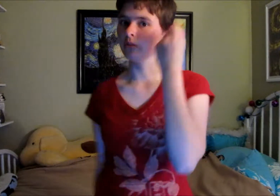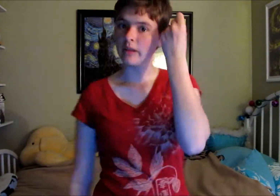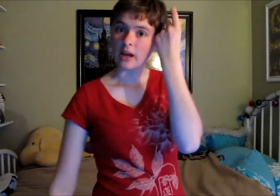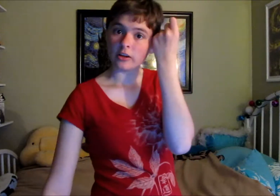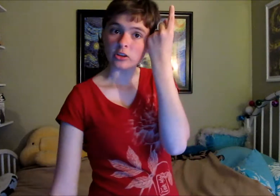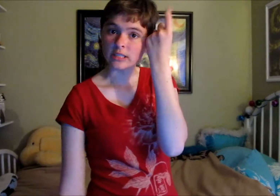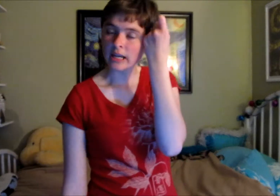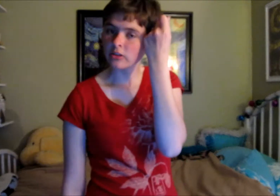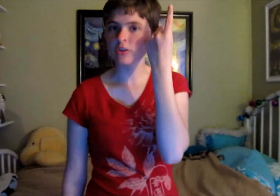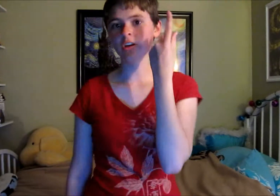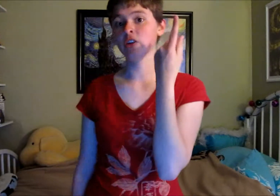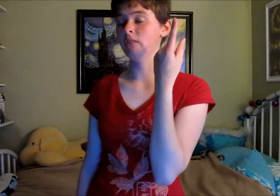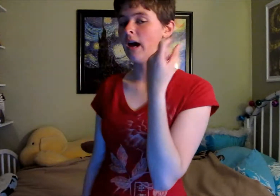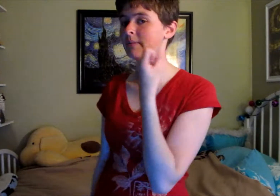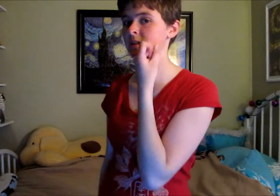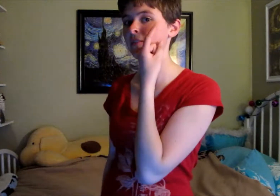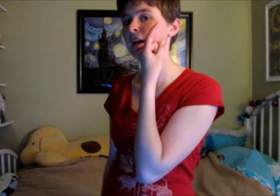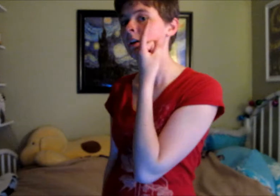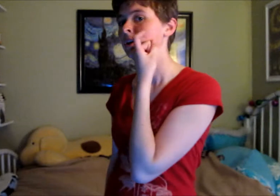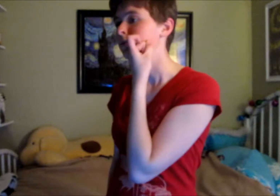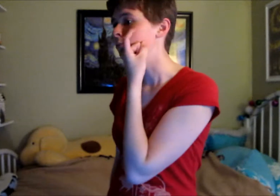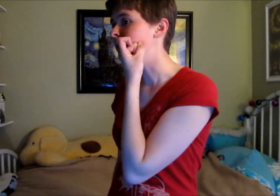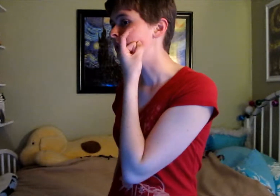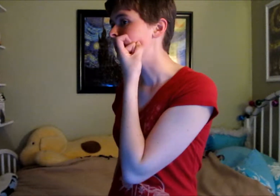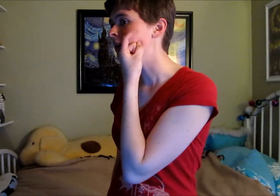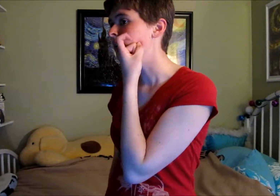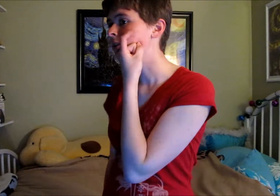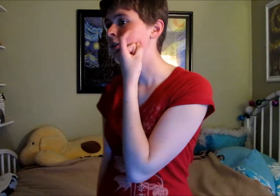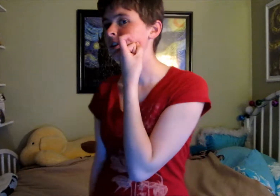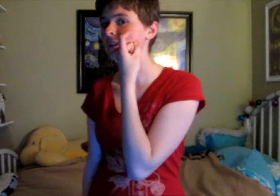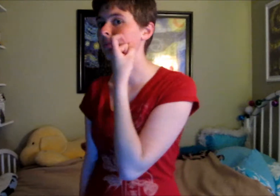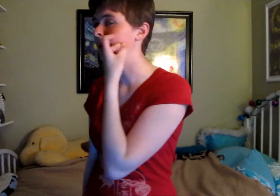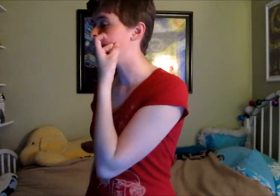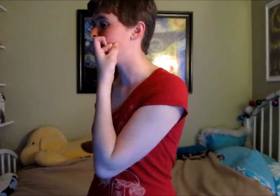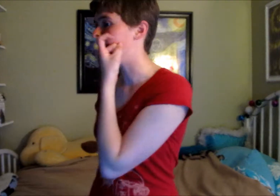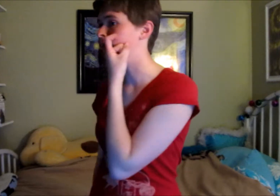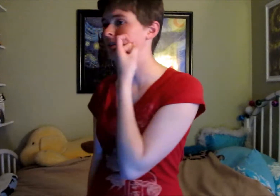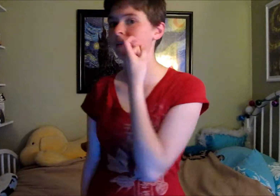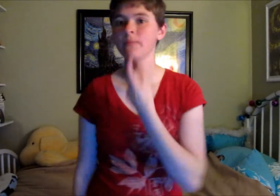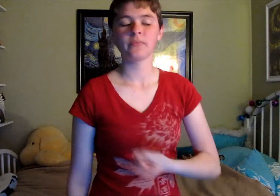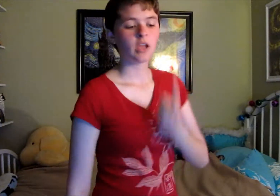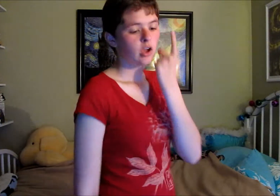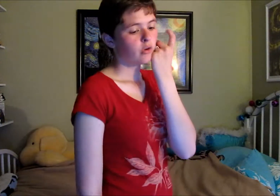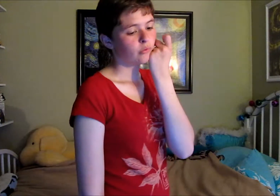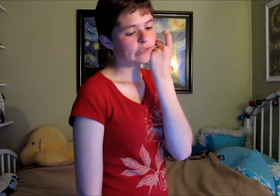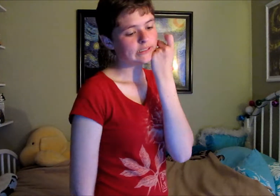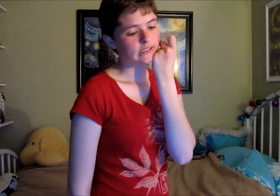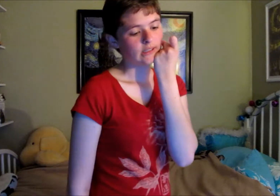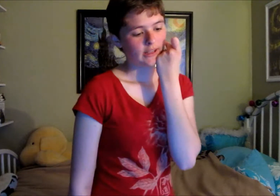like understand, you're going to do the opposite of that. Recently. You're just going to bend your finger down. Recently,